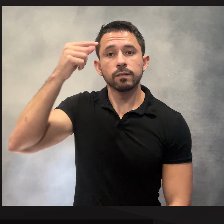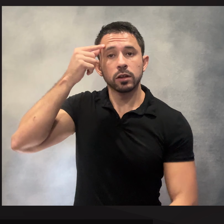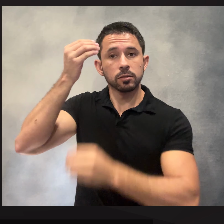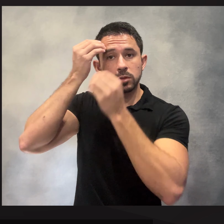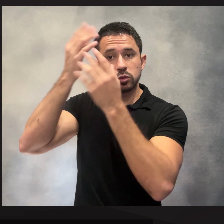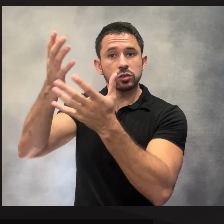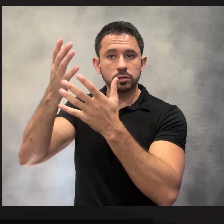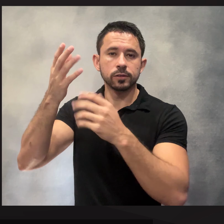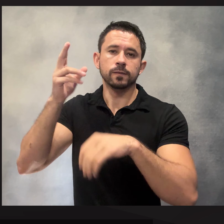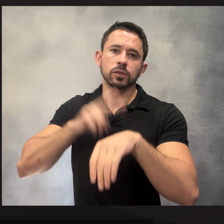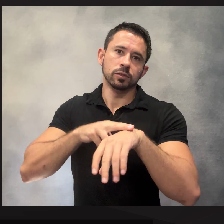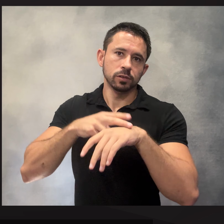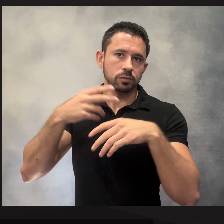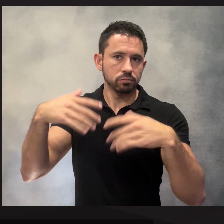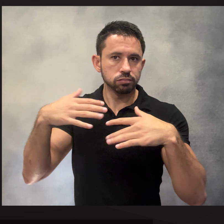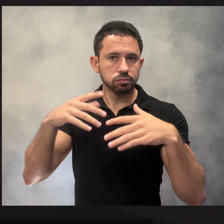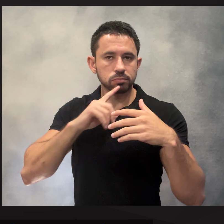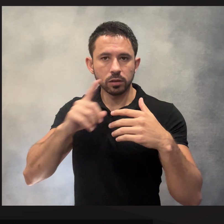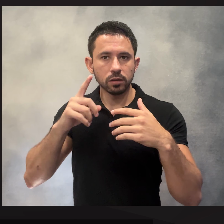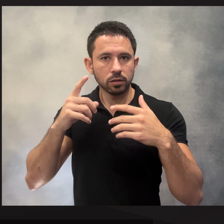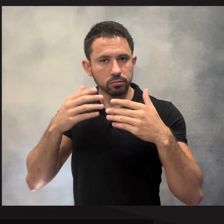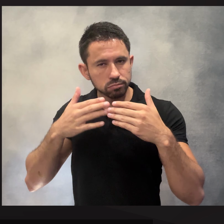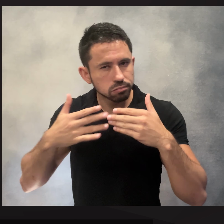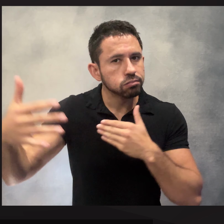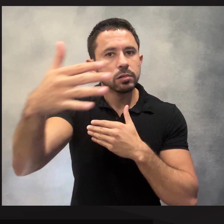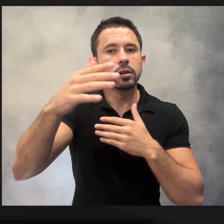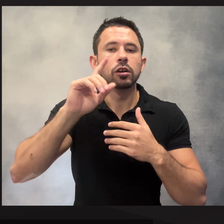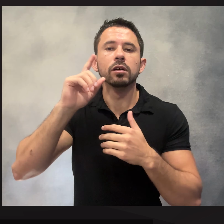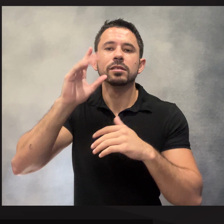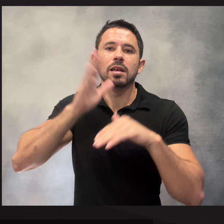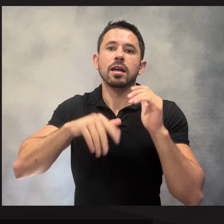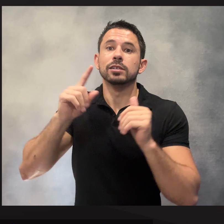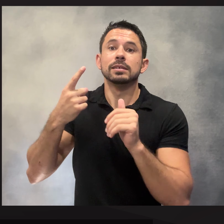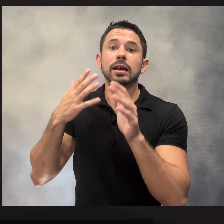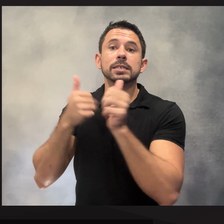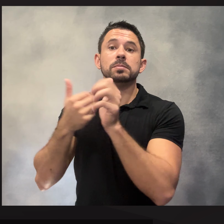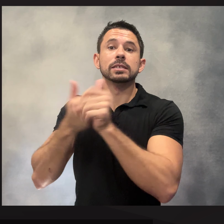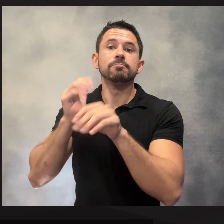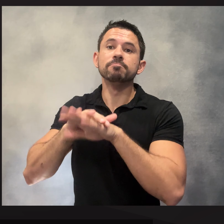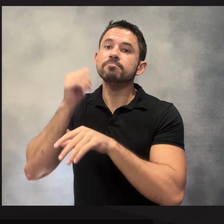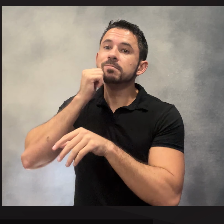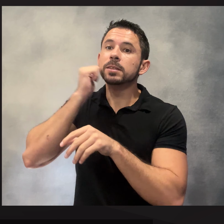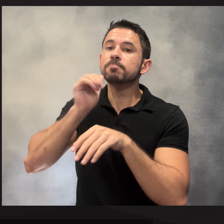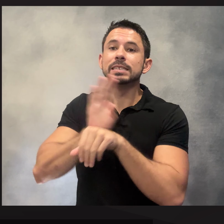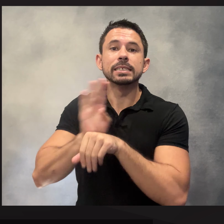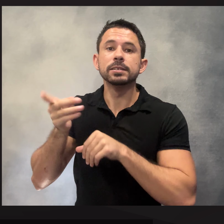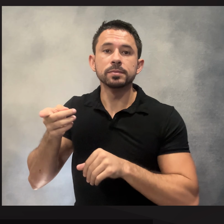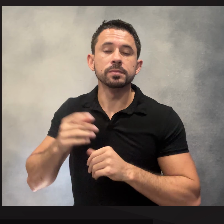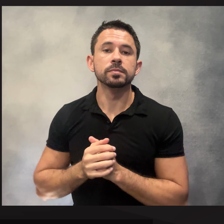Government information, of course, goes beyond these updates on daily business.